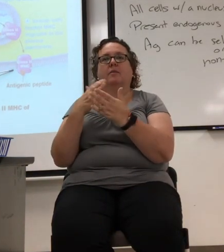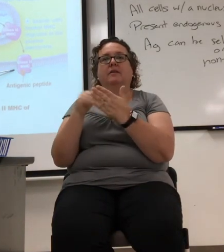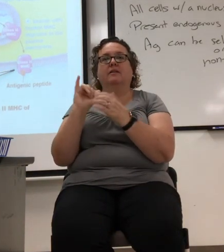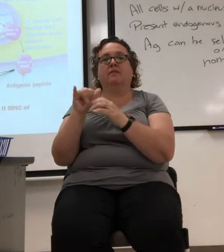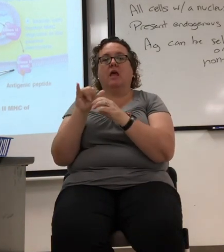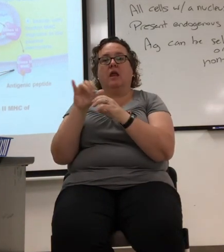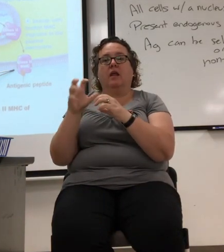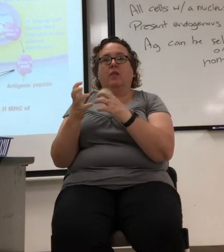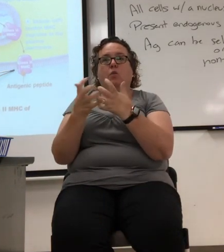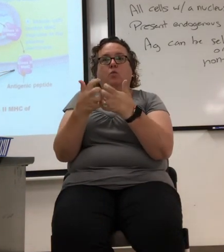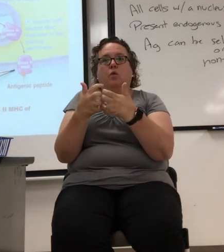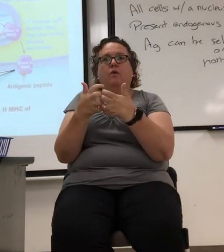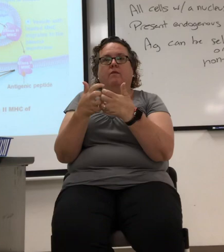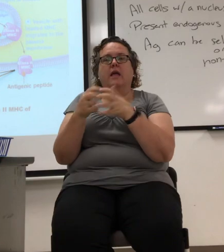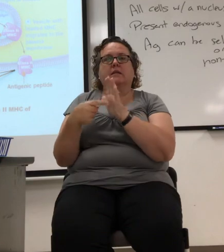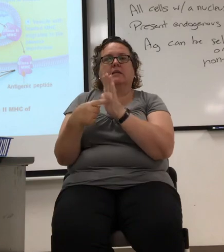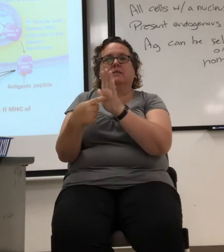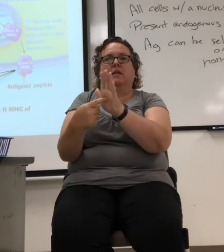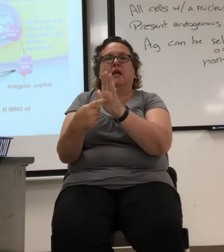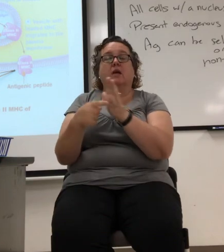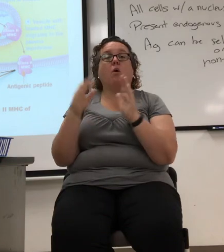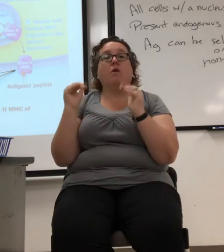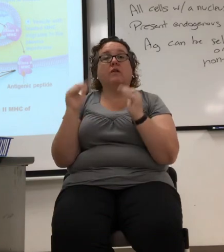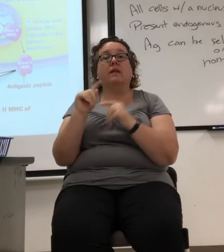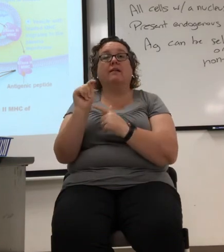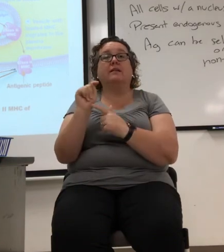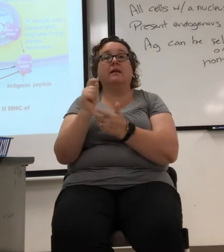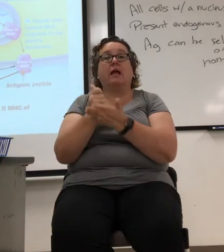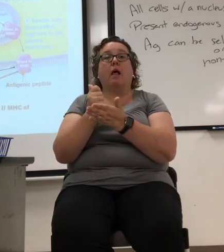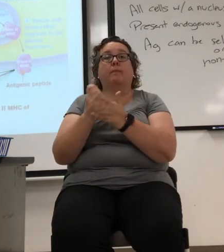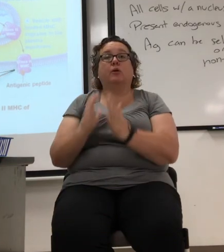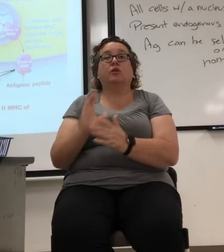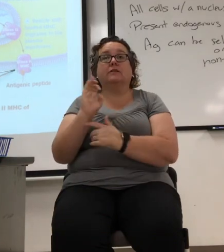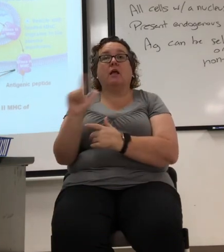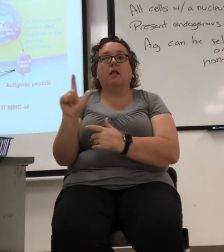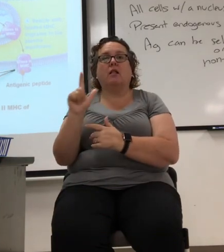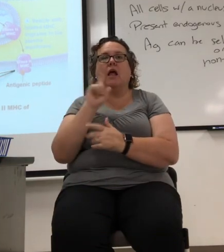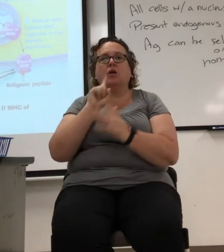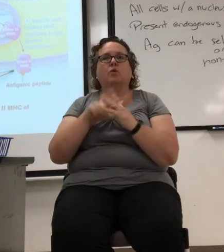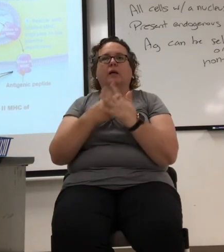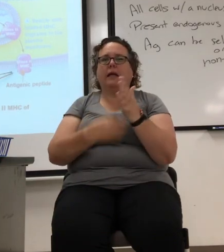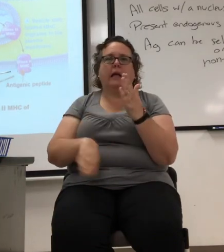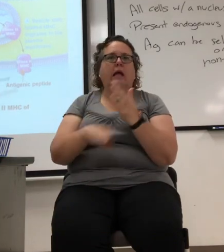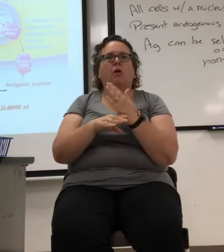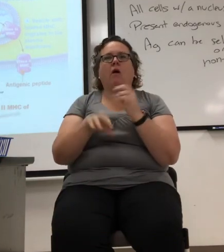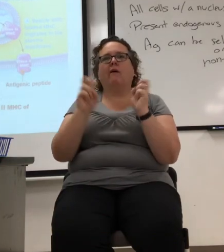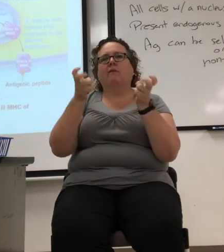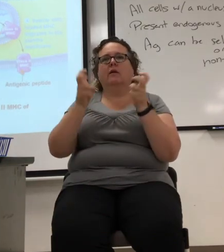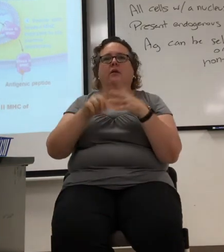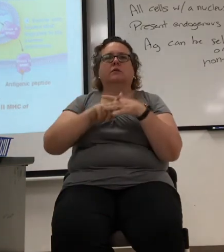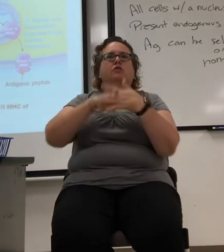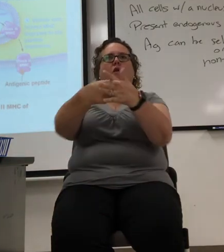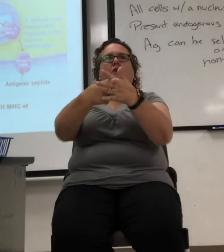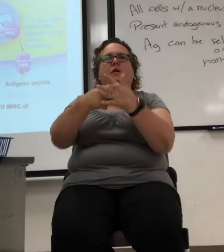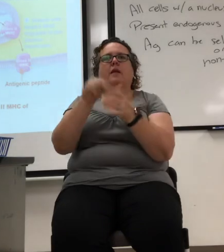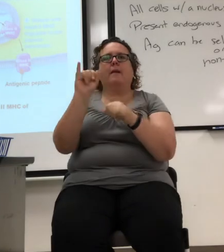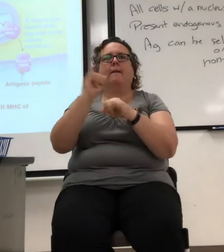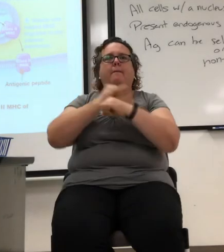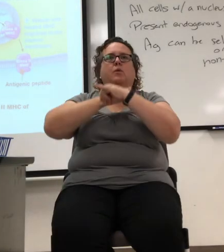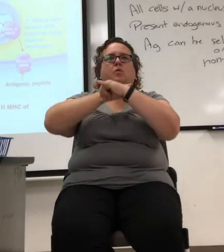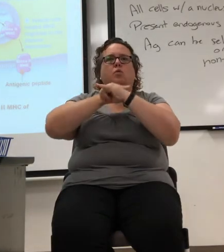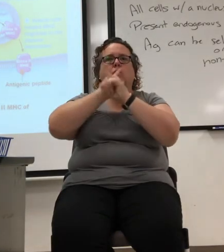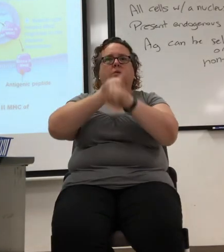and display it. Hopefully the T helper cell comes along and you kick off an immune response. Remember, most immune